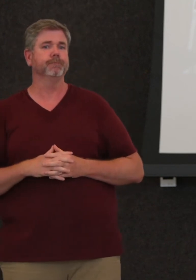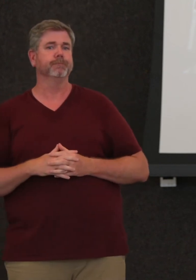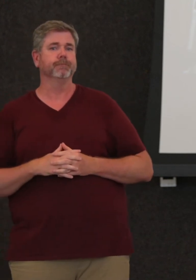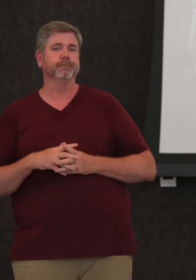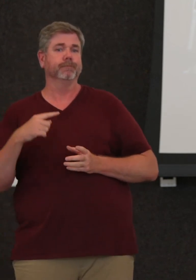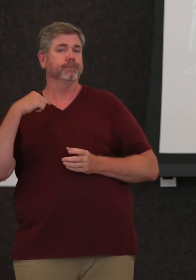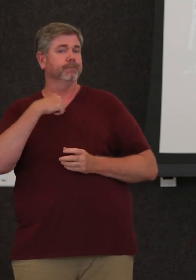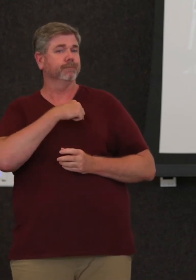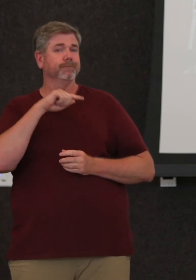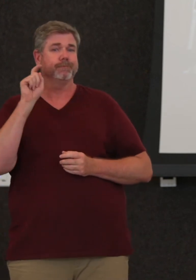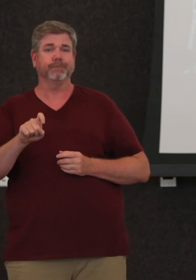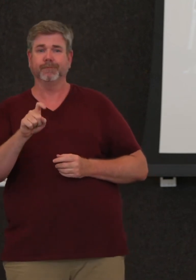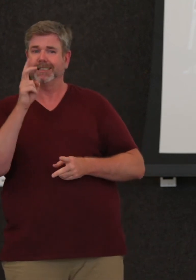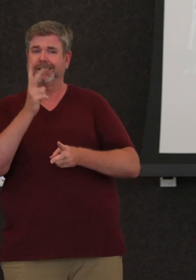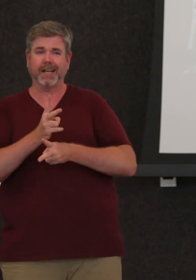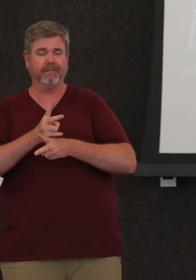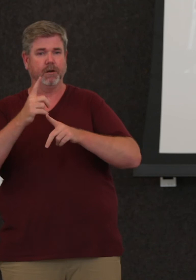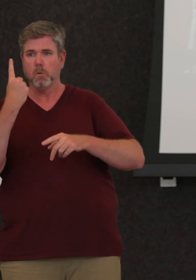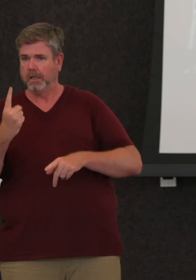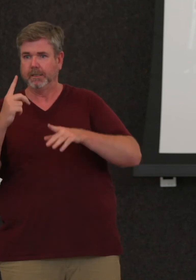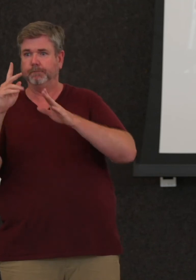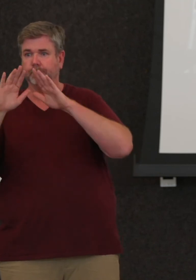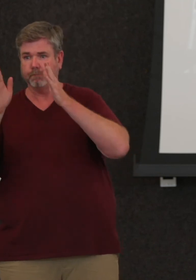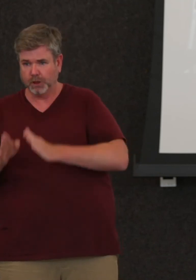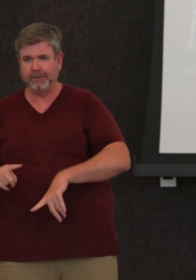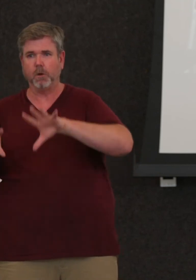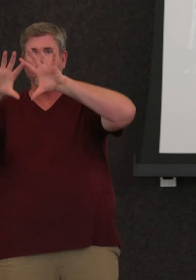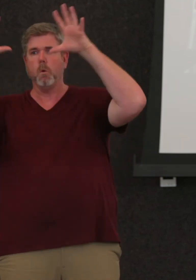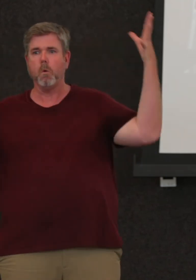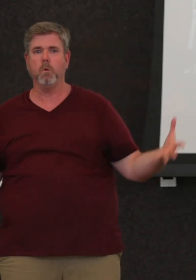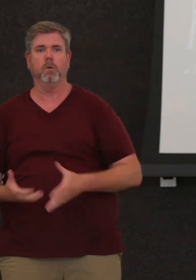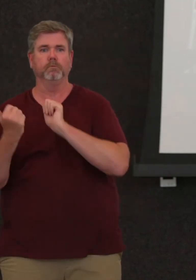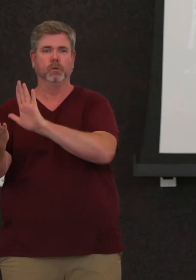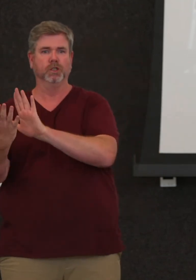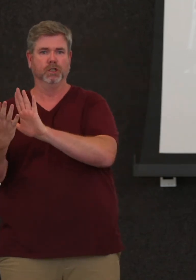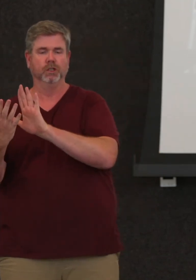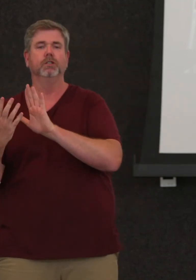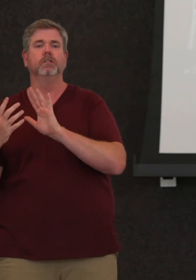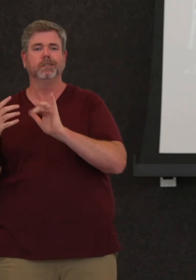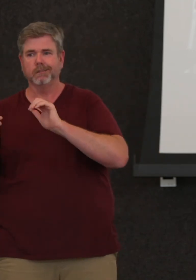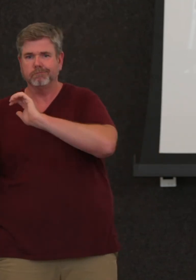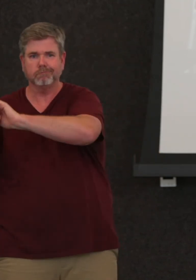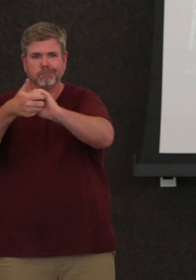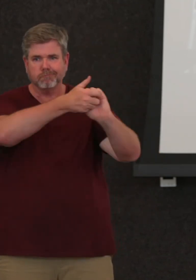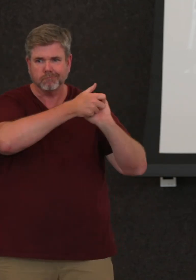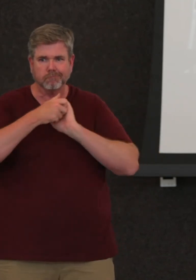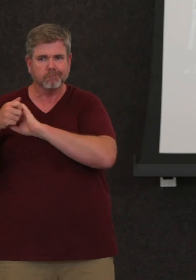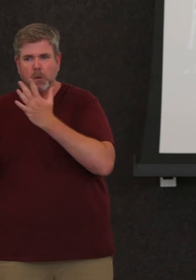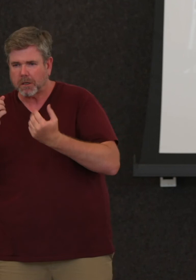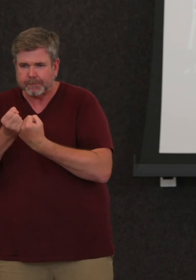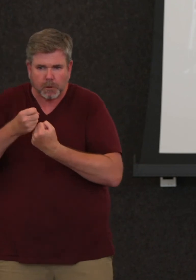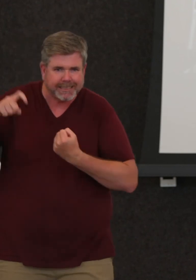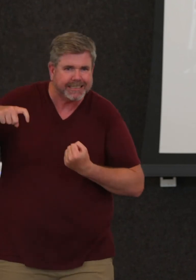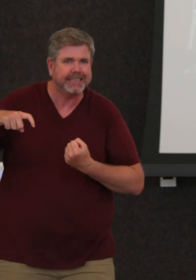that one person from different angles and trying to provide them with all kinds of support. Great, thank you for